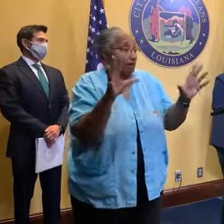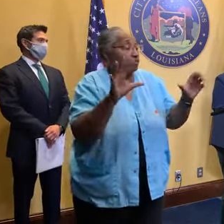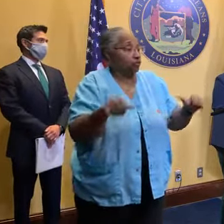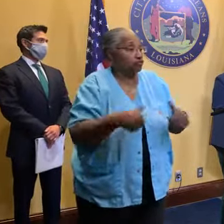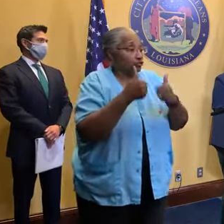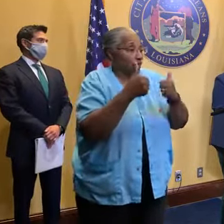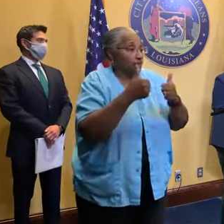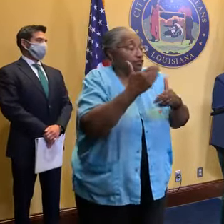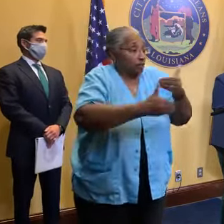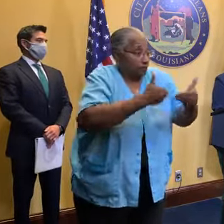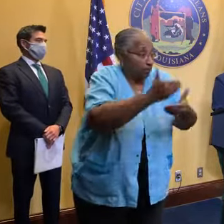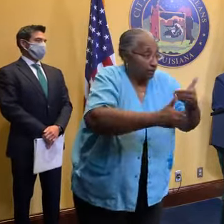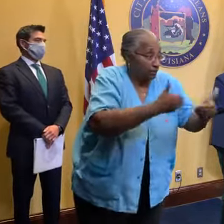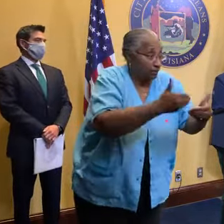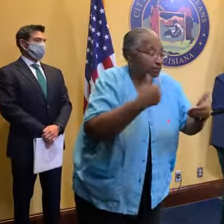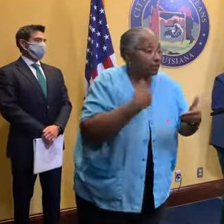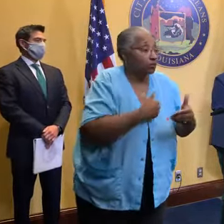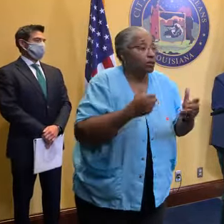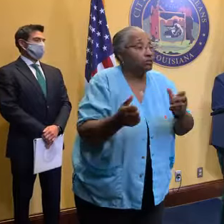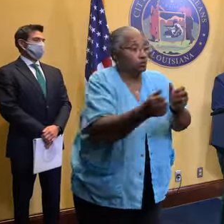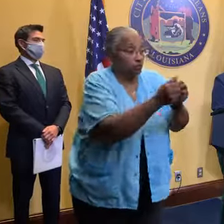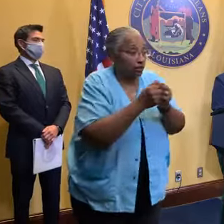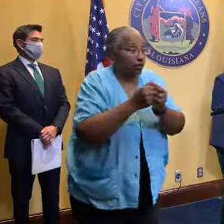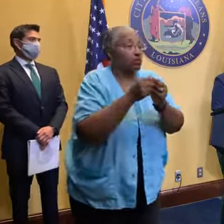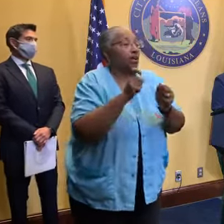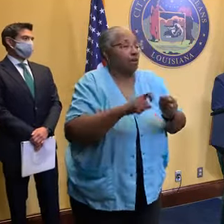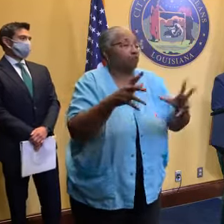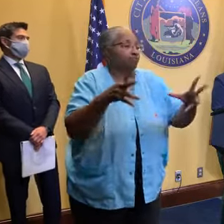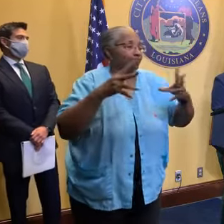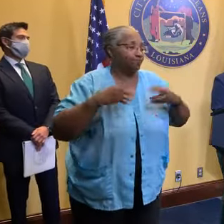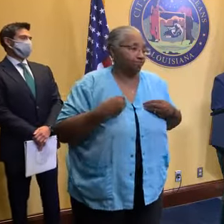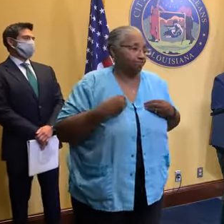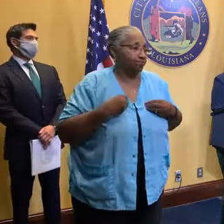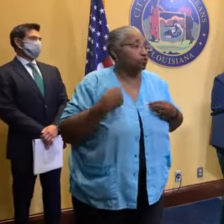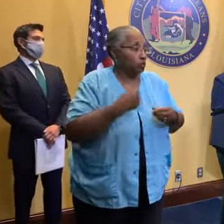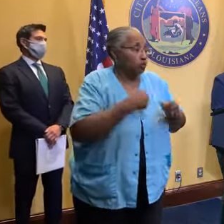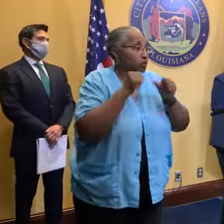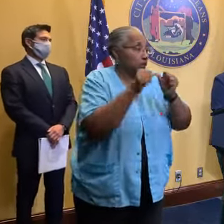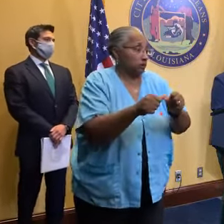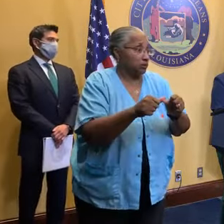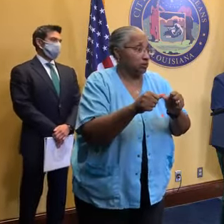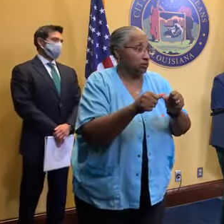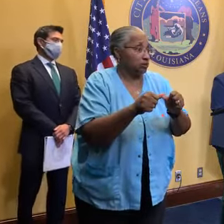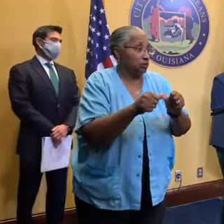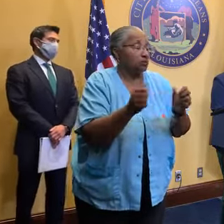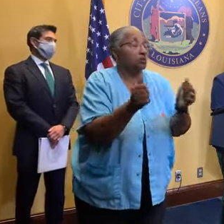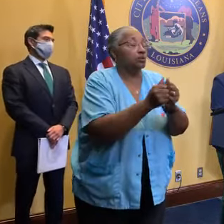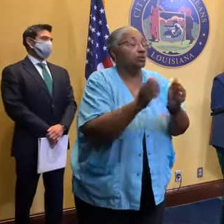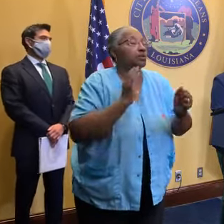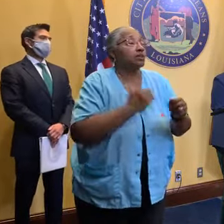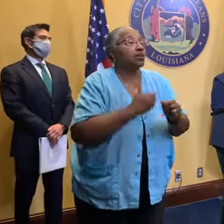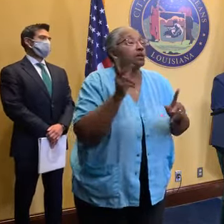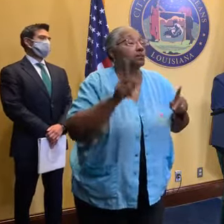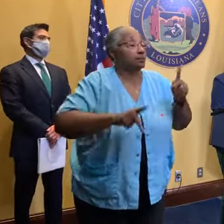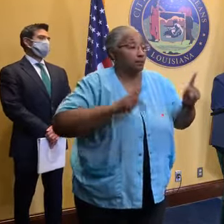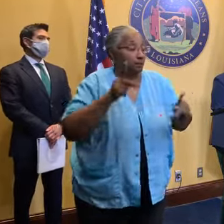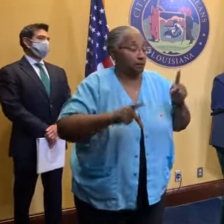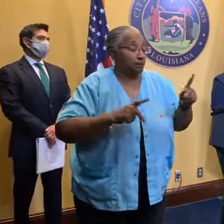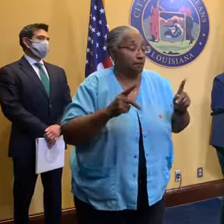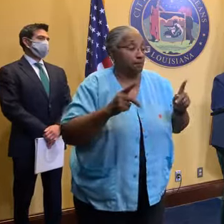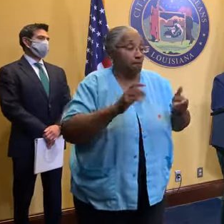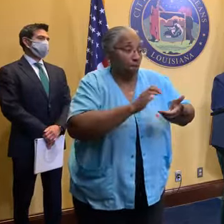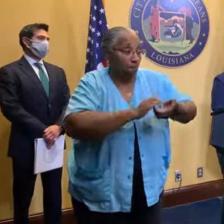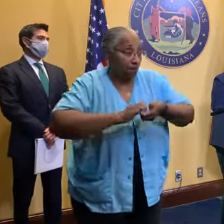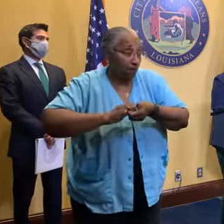challenges that we collectively have to deal with. And we'll continue to do so. With our residents and our partners on